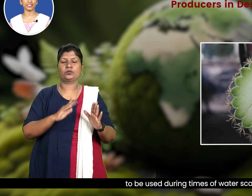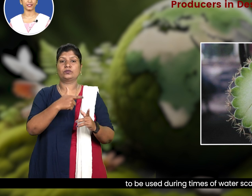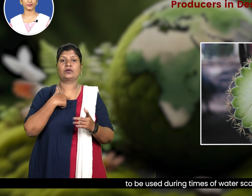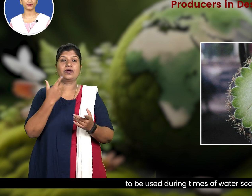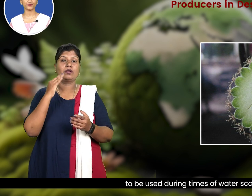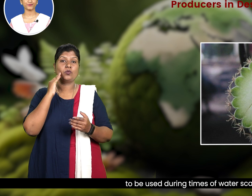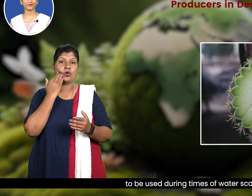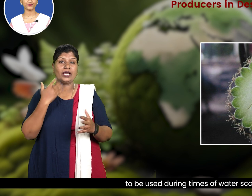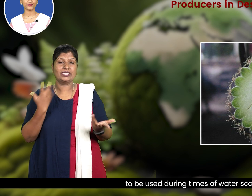scarcity.